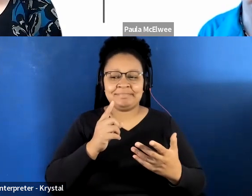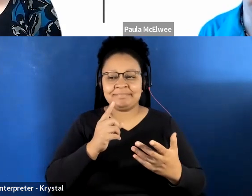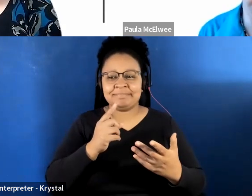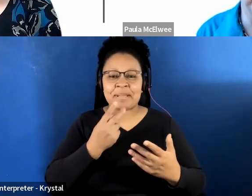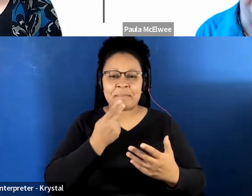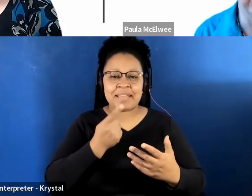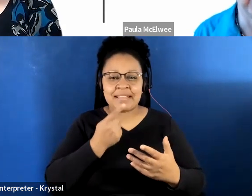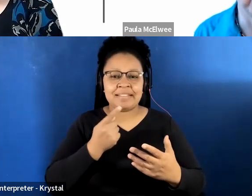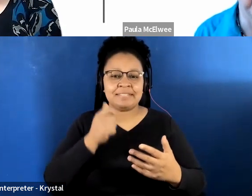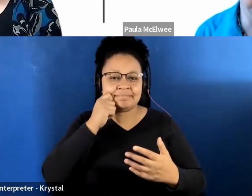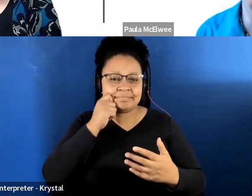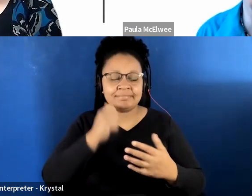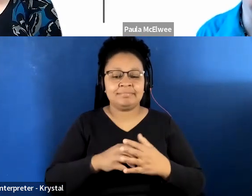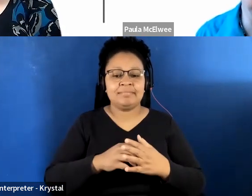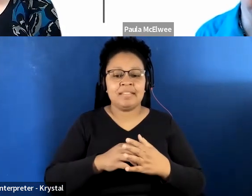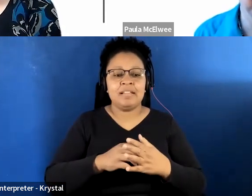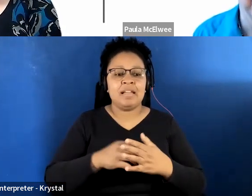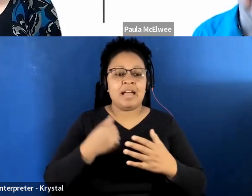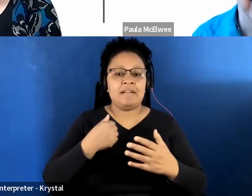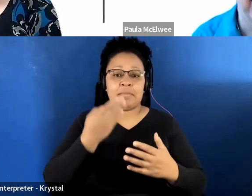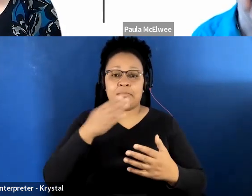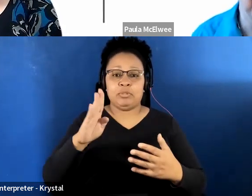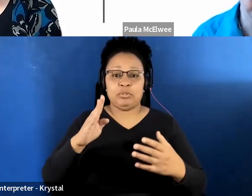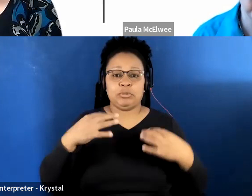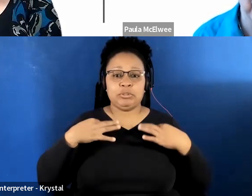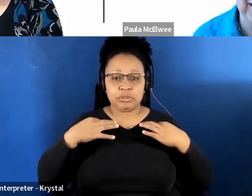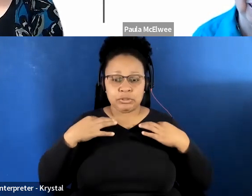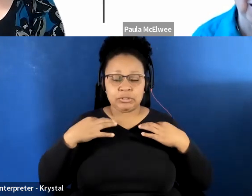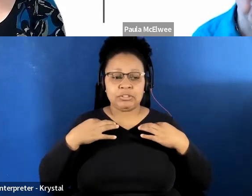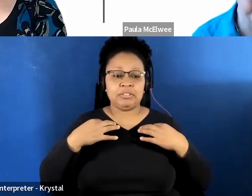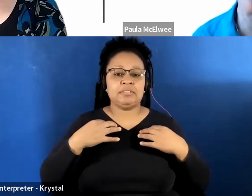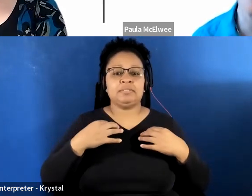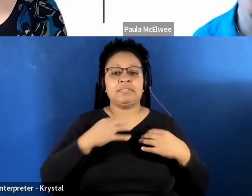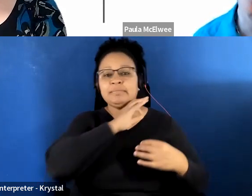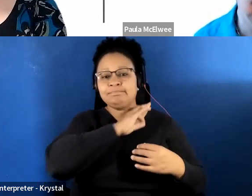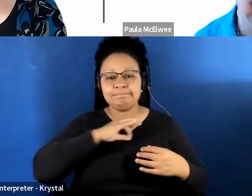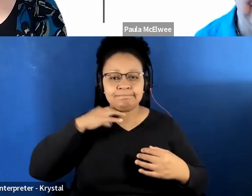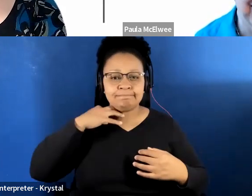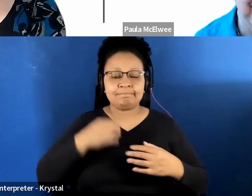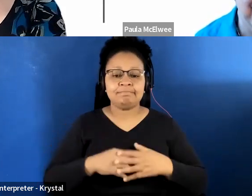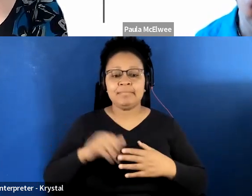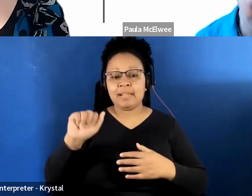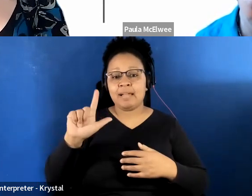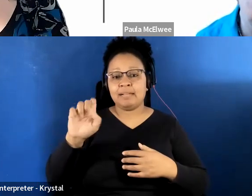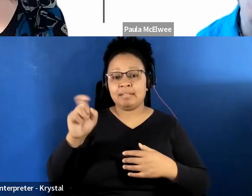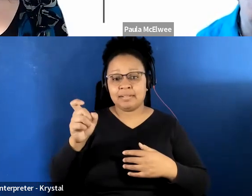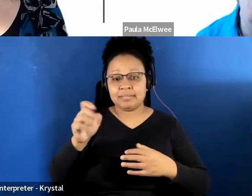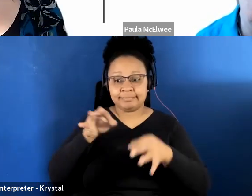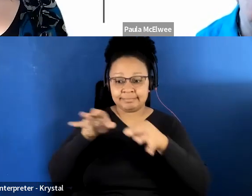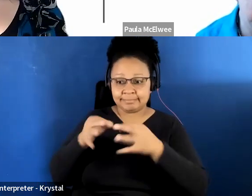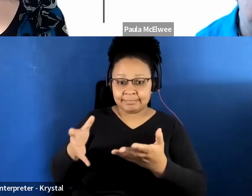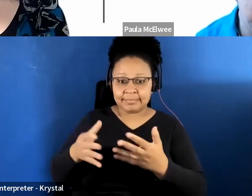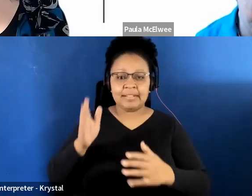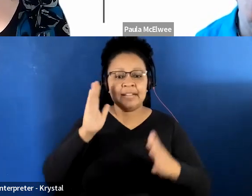And I have a blue shirt on and some turquoise jewelry. And Alex, would you like to describe yourself? Sure. My name is